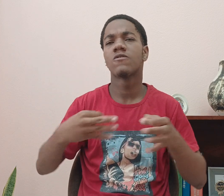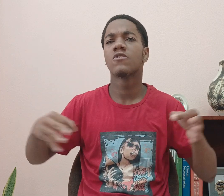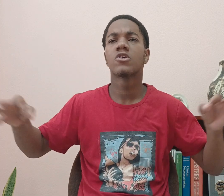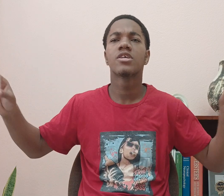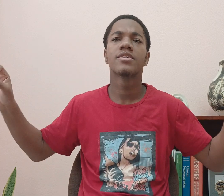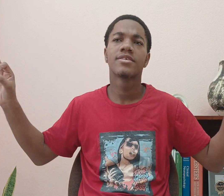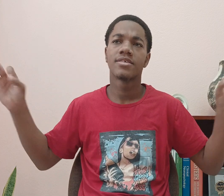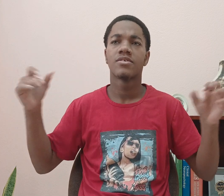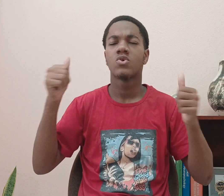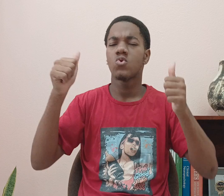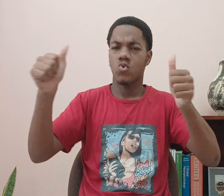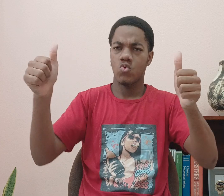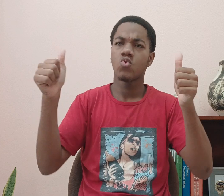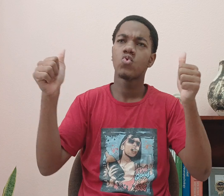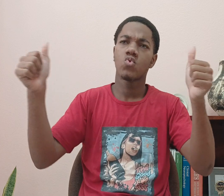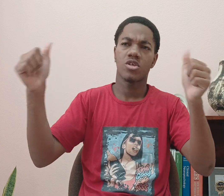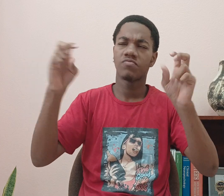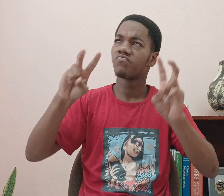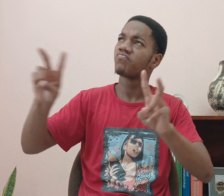Turn your eyes upon Jesus.